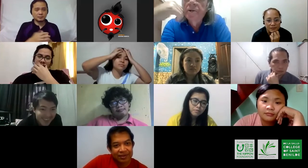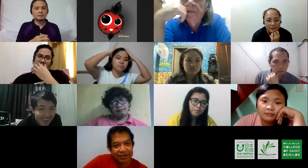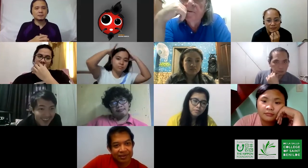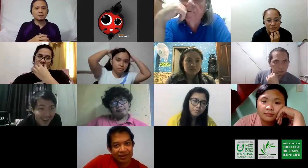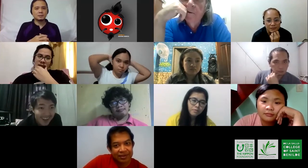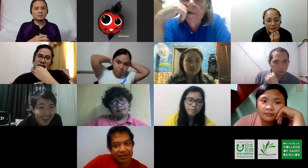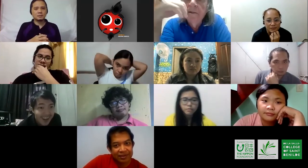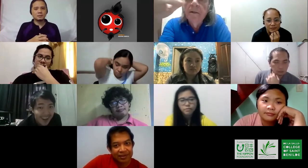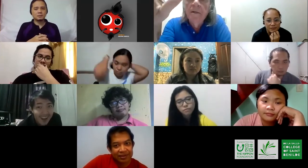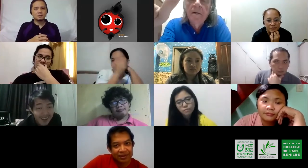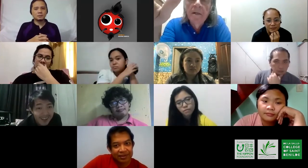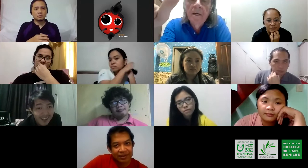to look at the